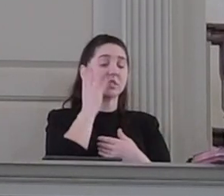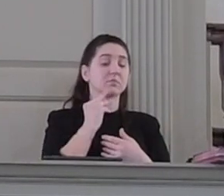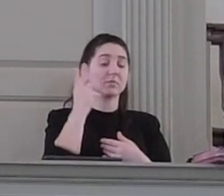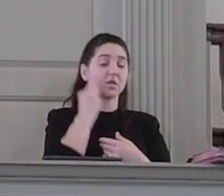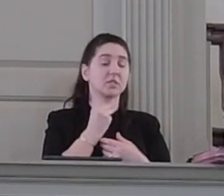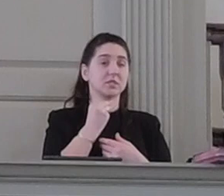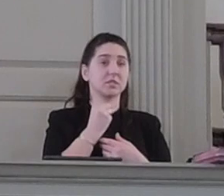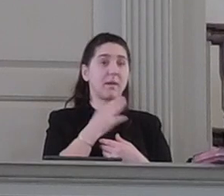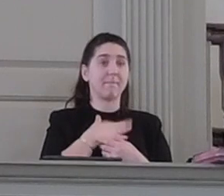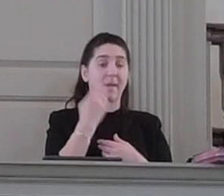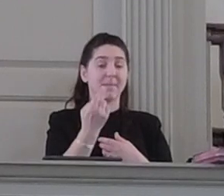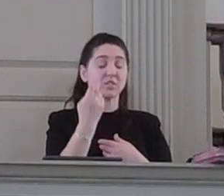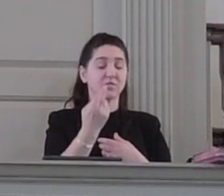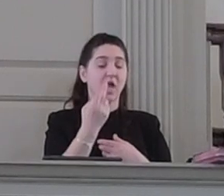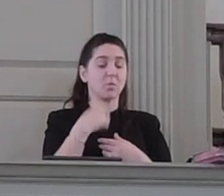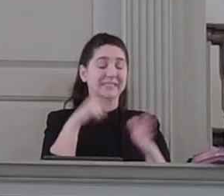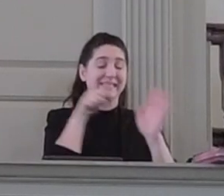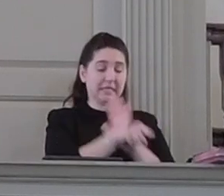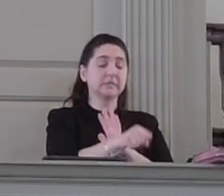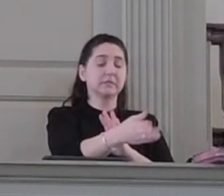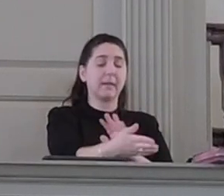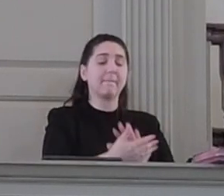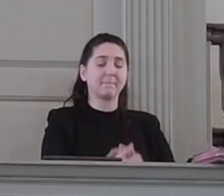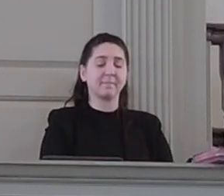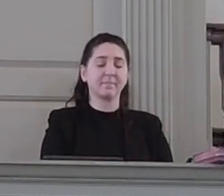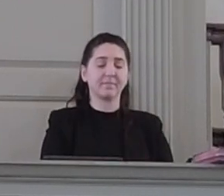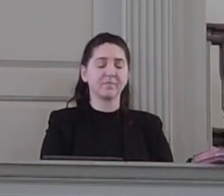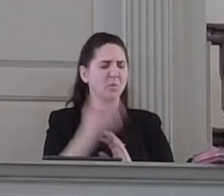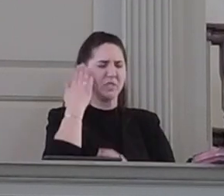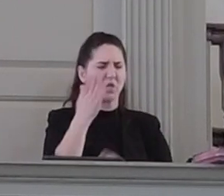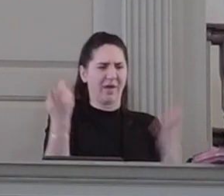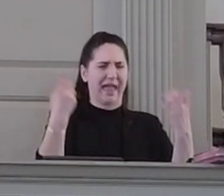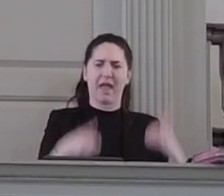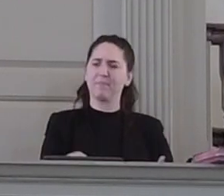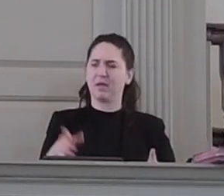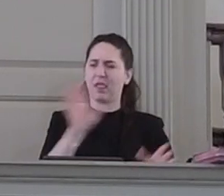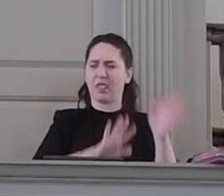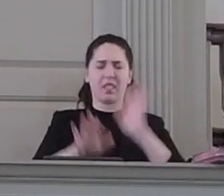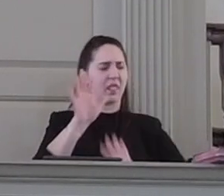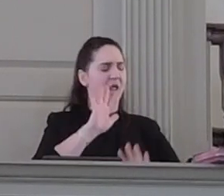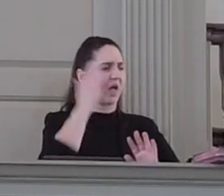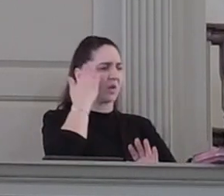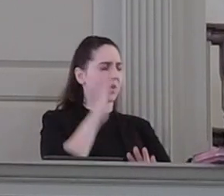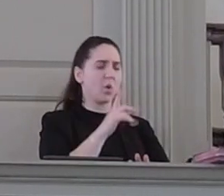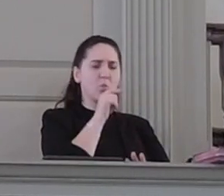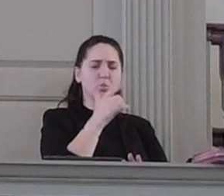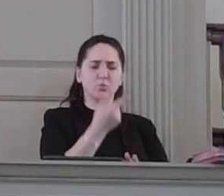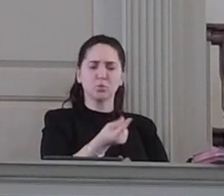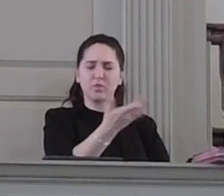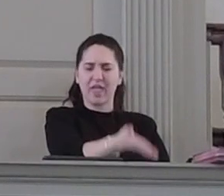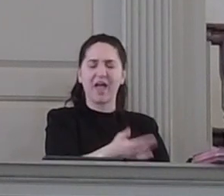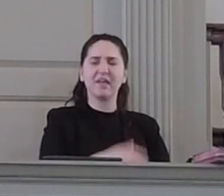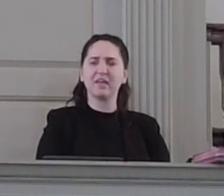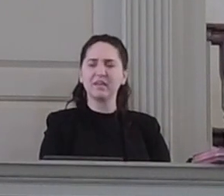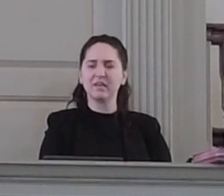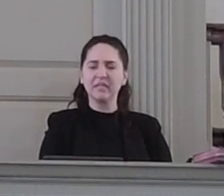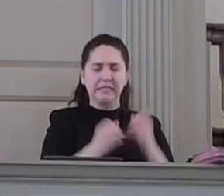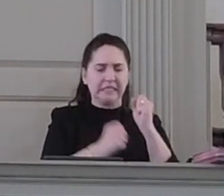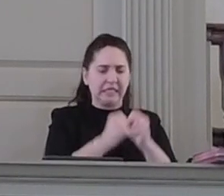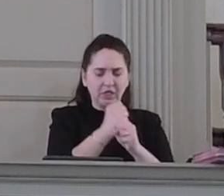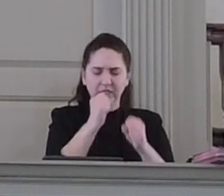one of my best friends was murdered. And we didn't know what happened, and we didn't know who did it, and it haunted me for